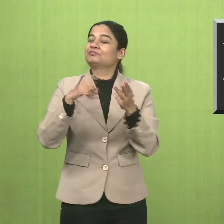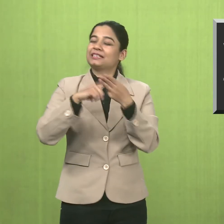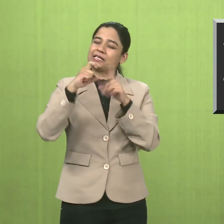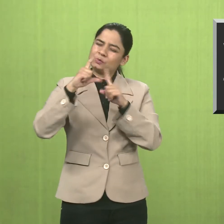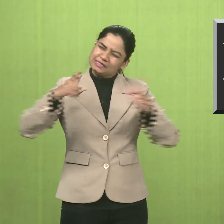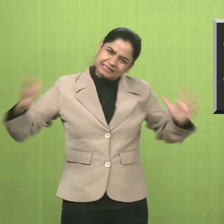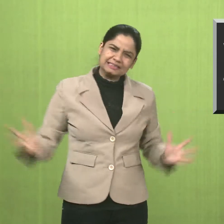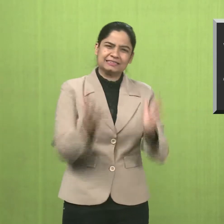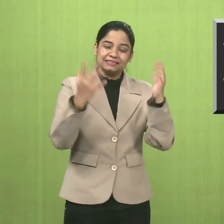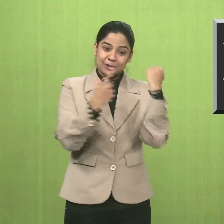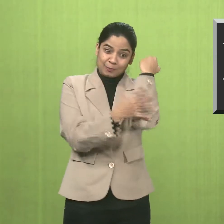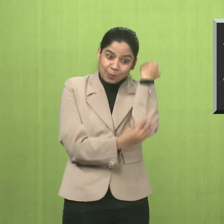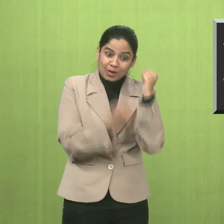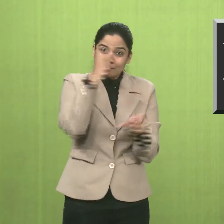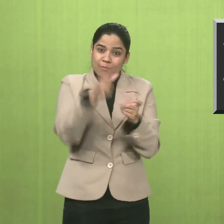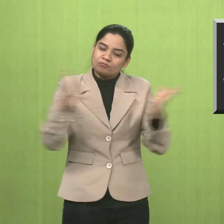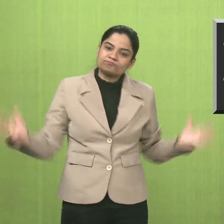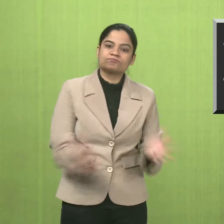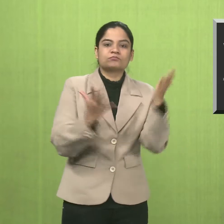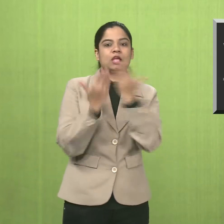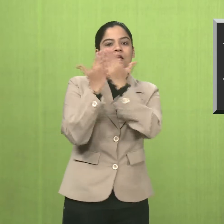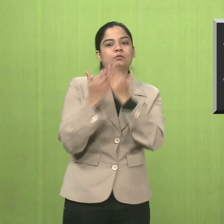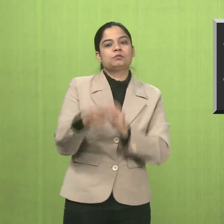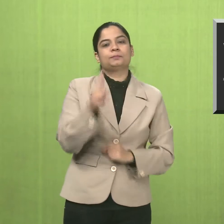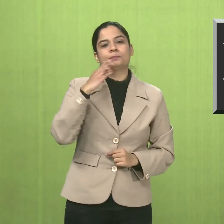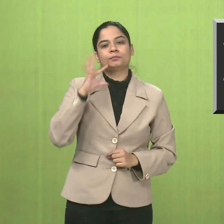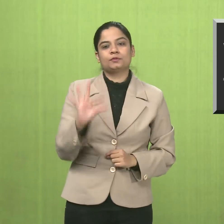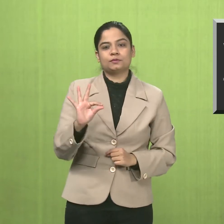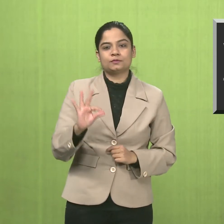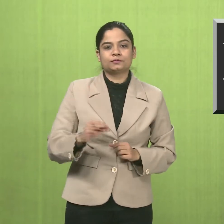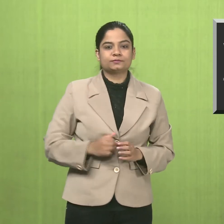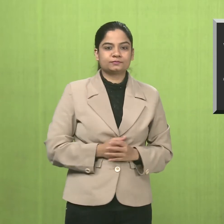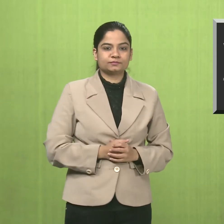very important at this point, be it for poor or for anybody.